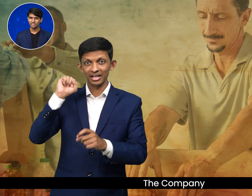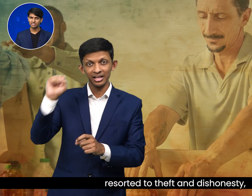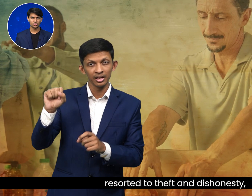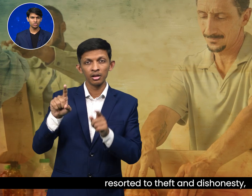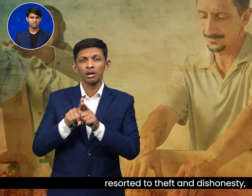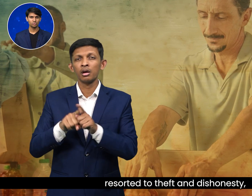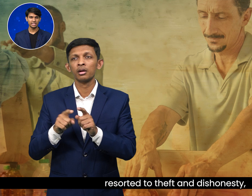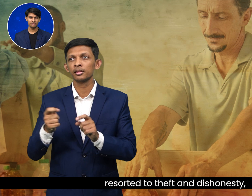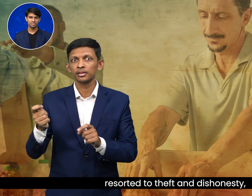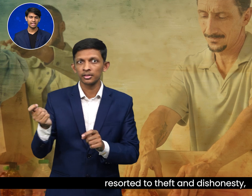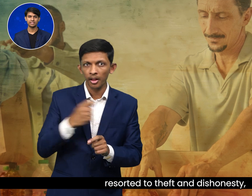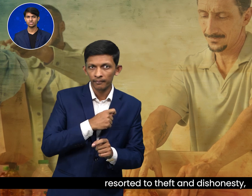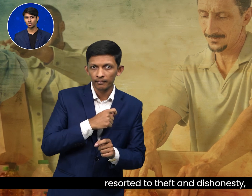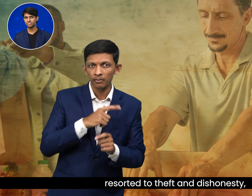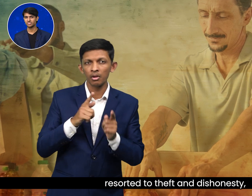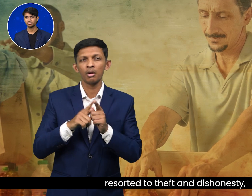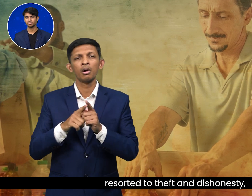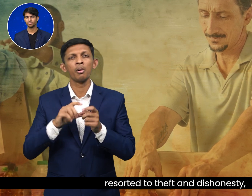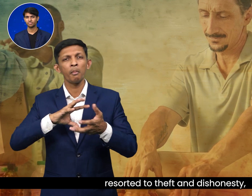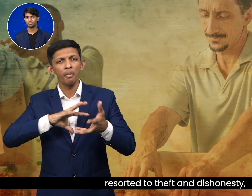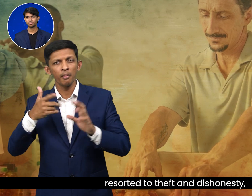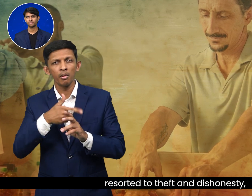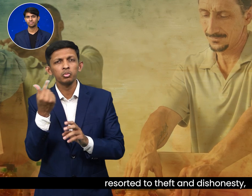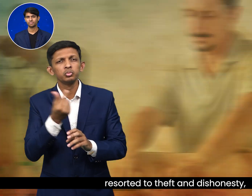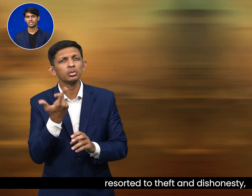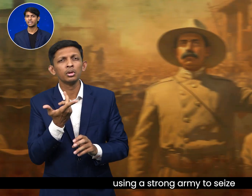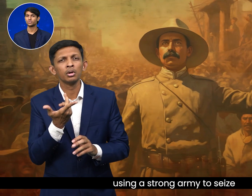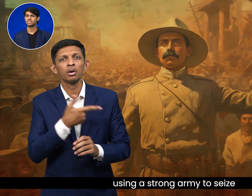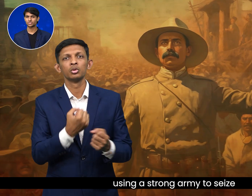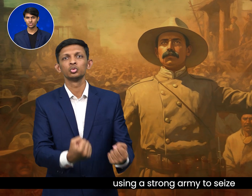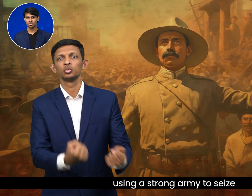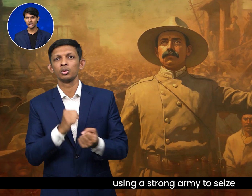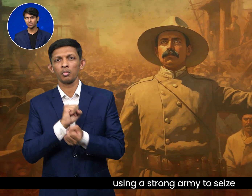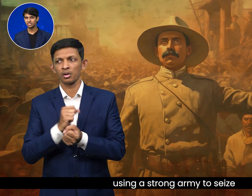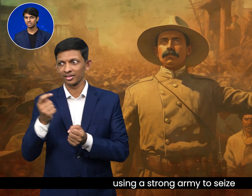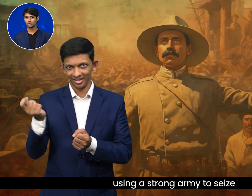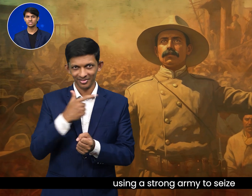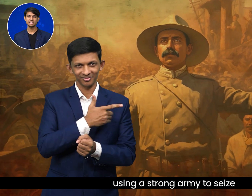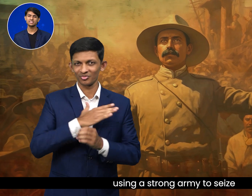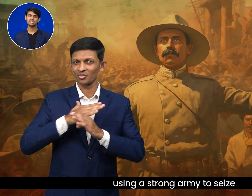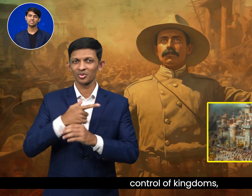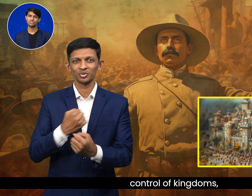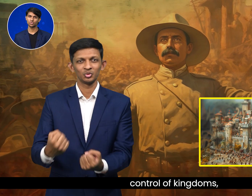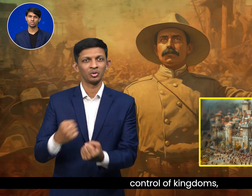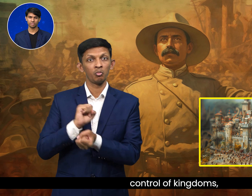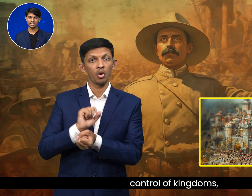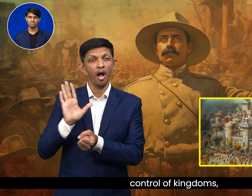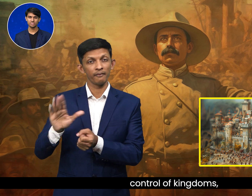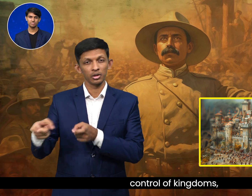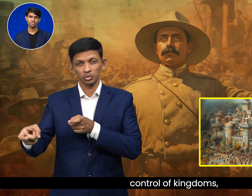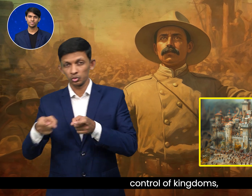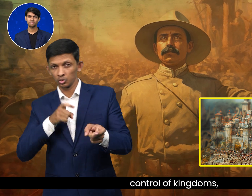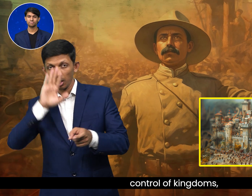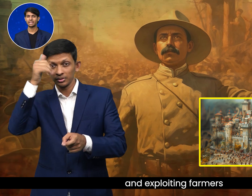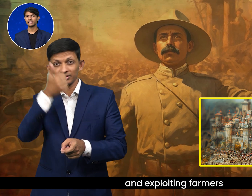The company resorted to theft and dishonesty, using a strong army to seize control of